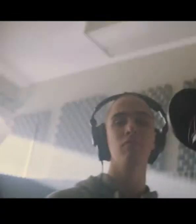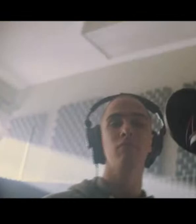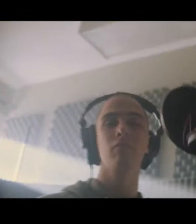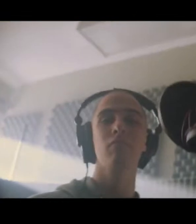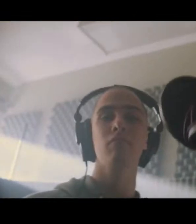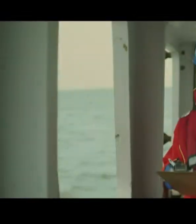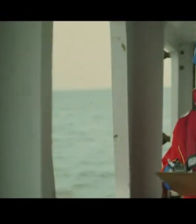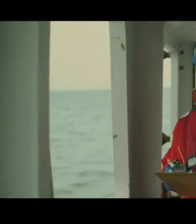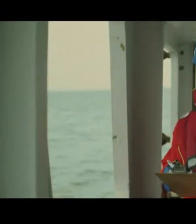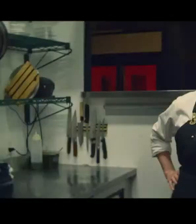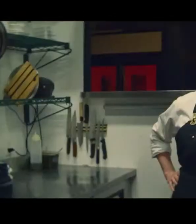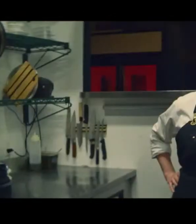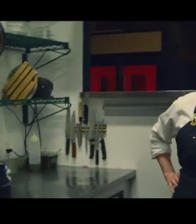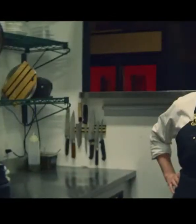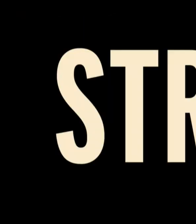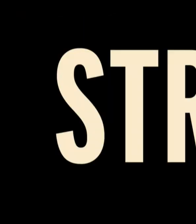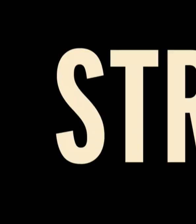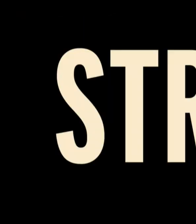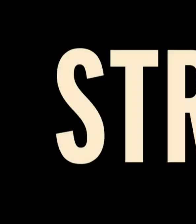we want it to be.